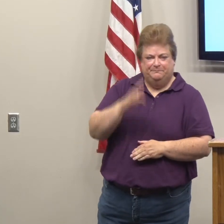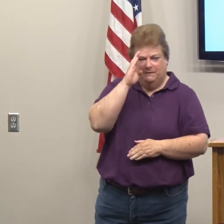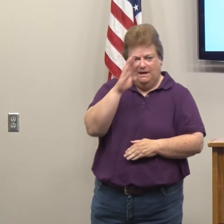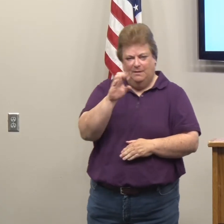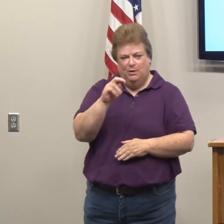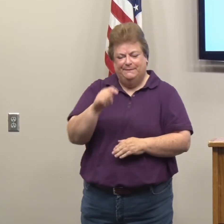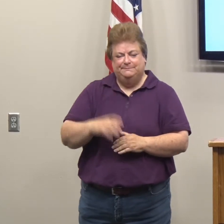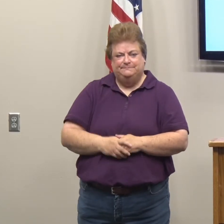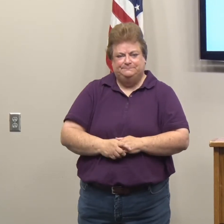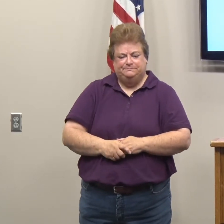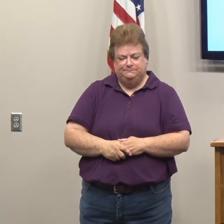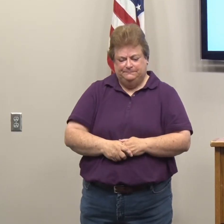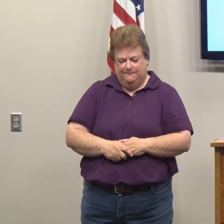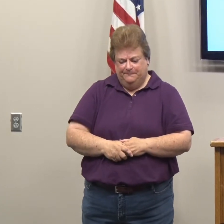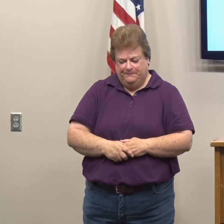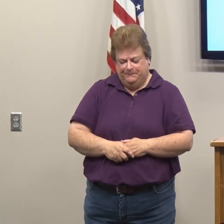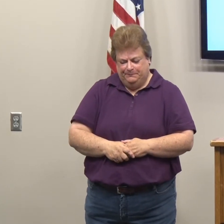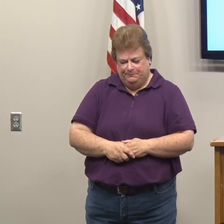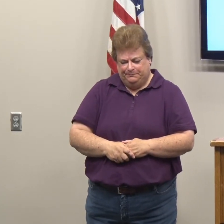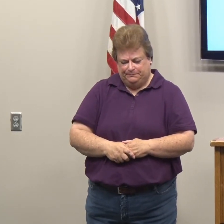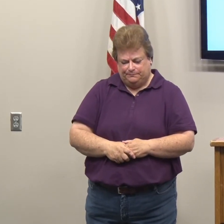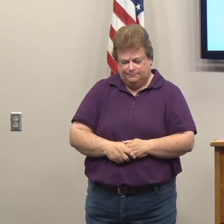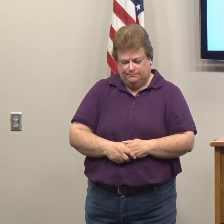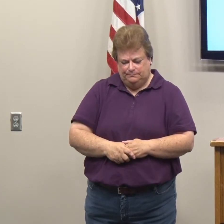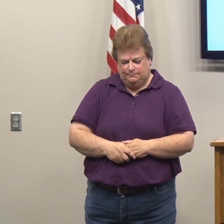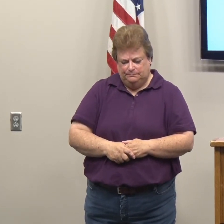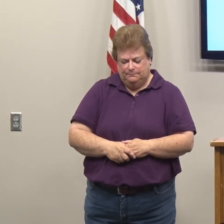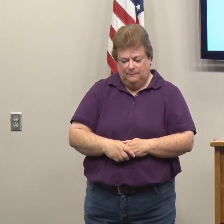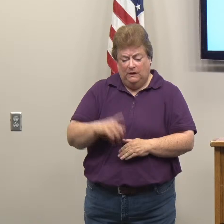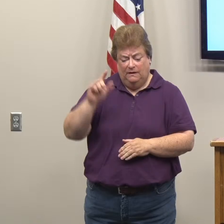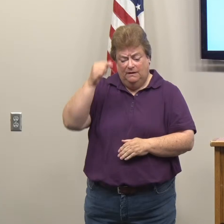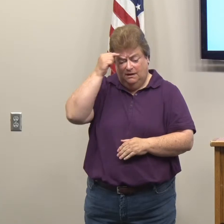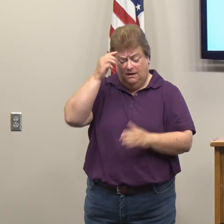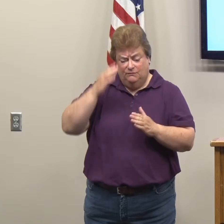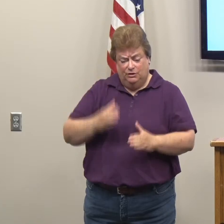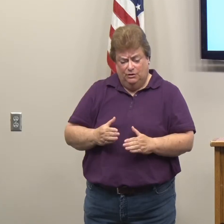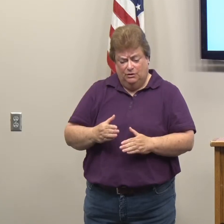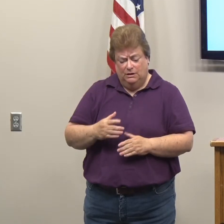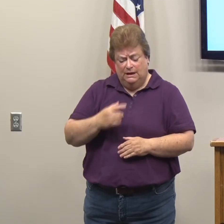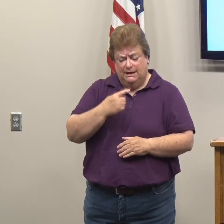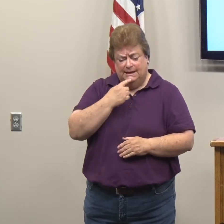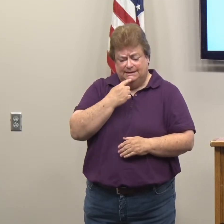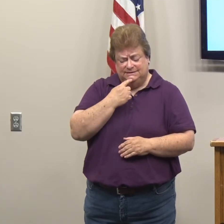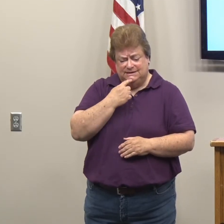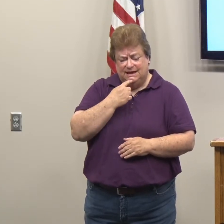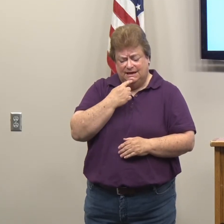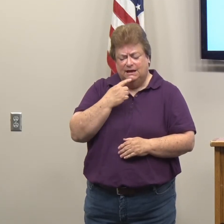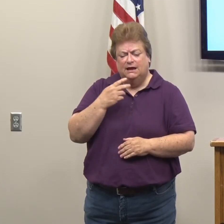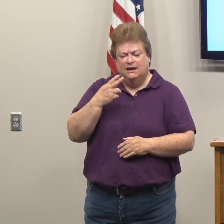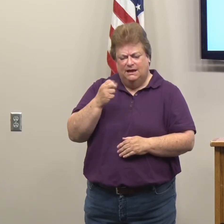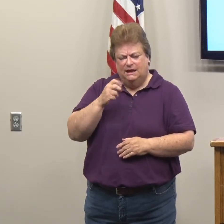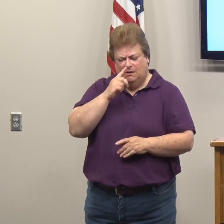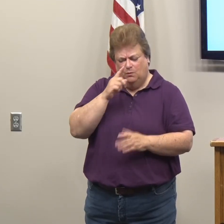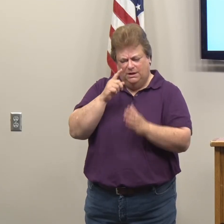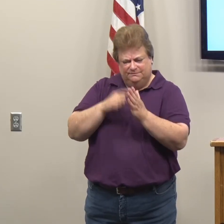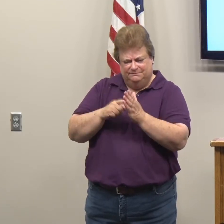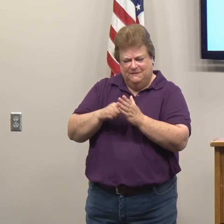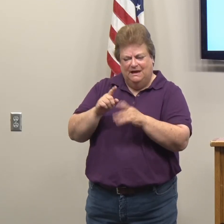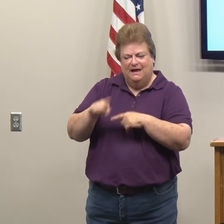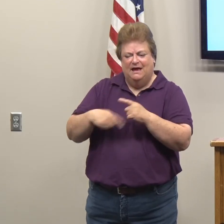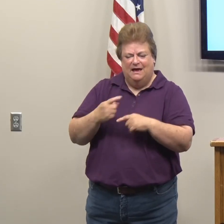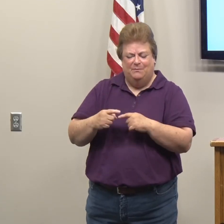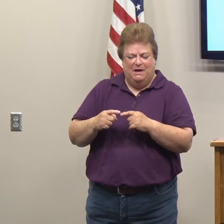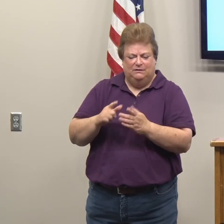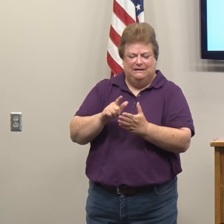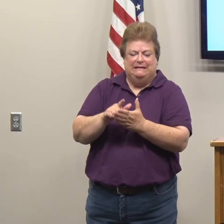Brent. Hi, Mayor. So the governor has said that he was going to look into the legality of the mask